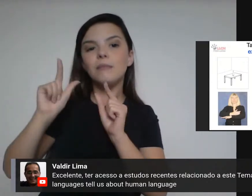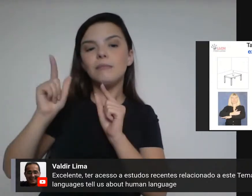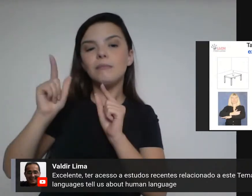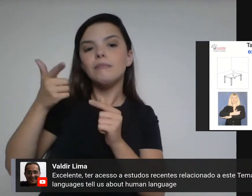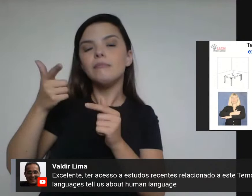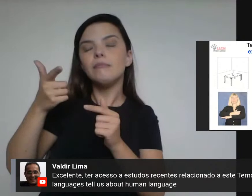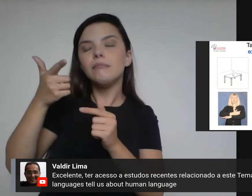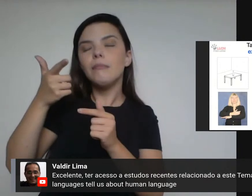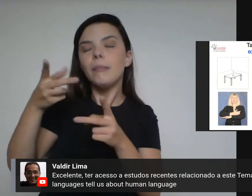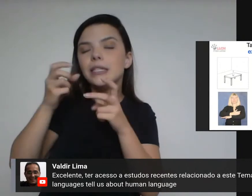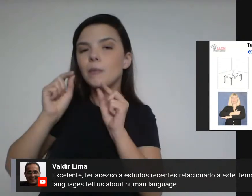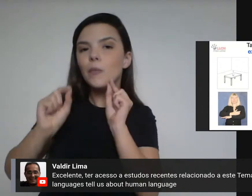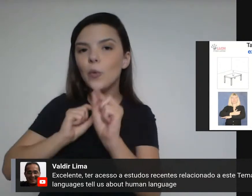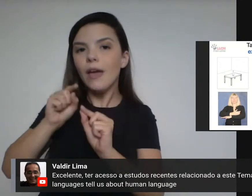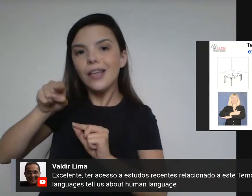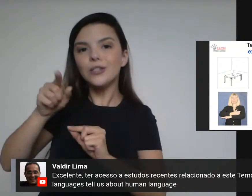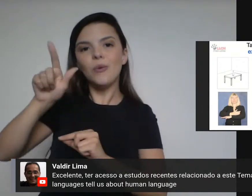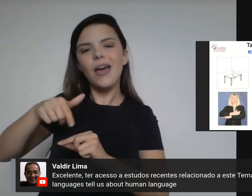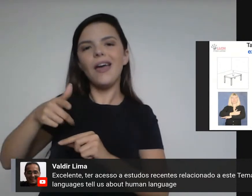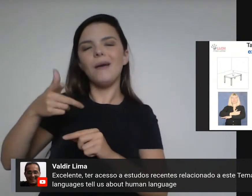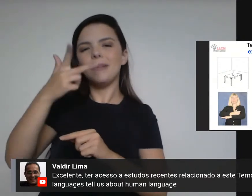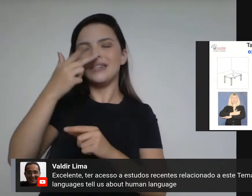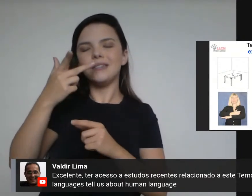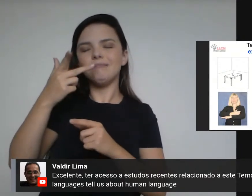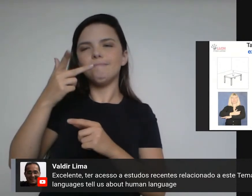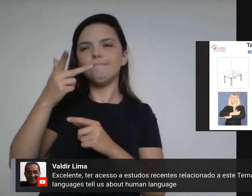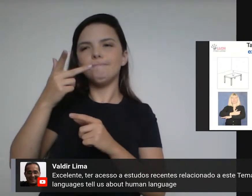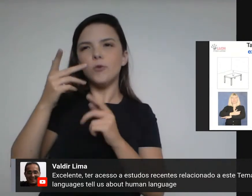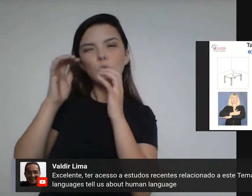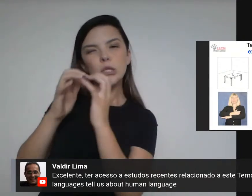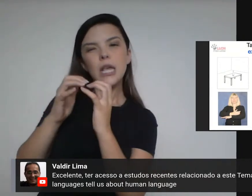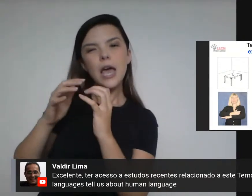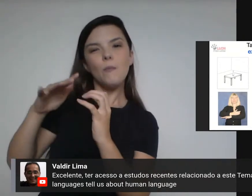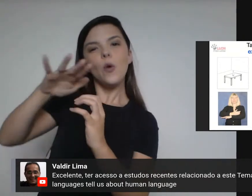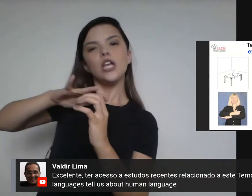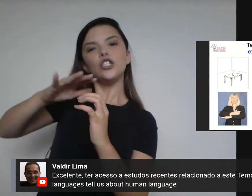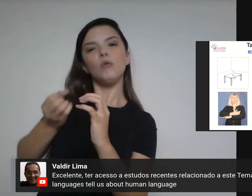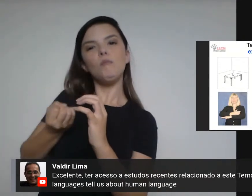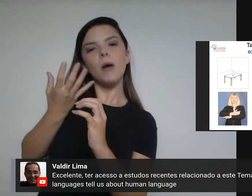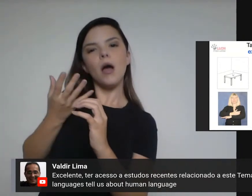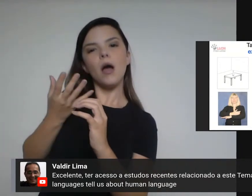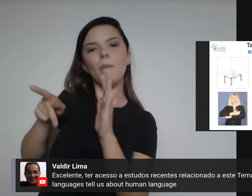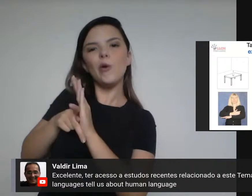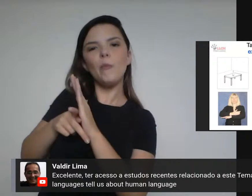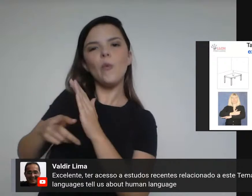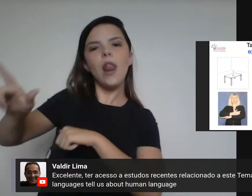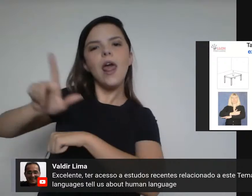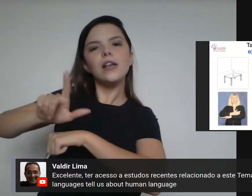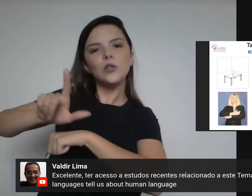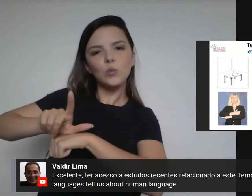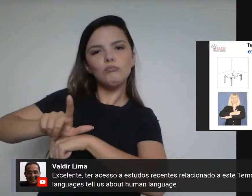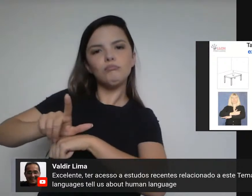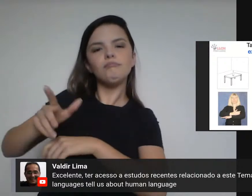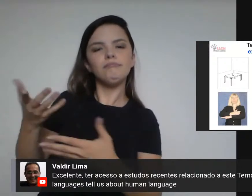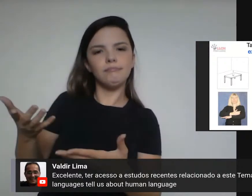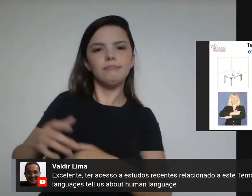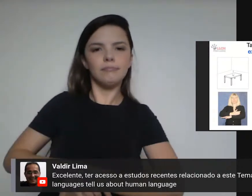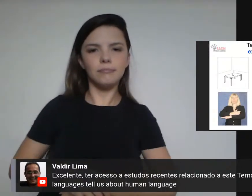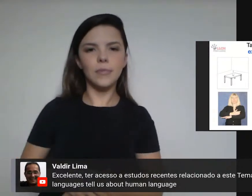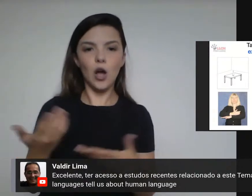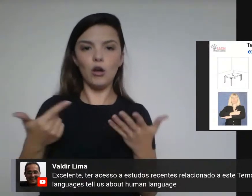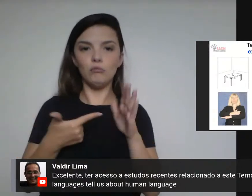mechanisms when you have to produce the classifier handshake morphemes. So what I'm going to show you is the